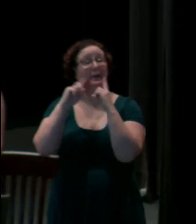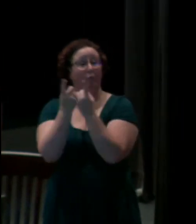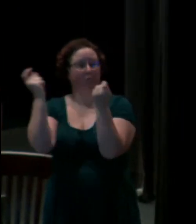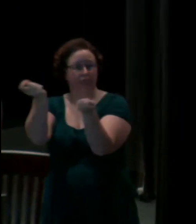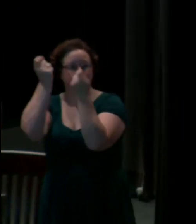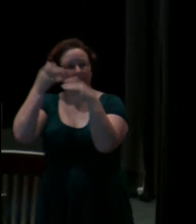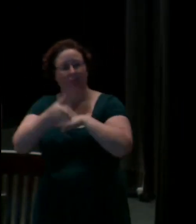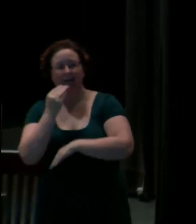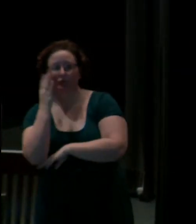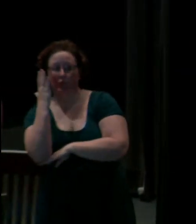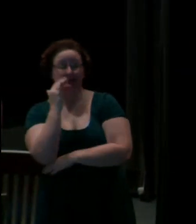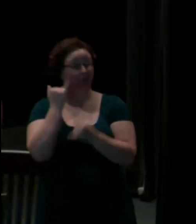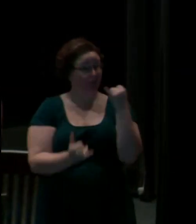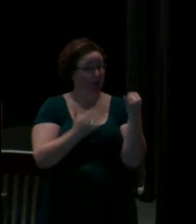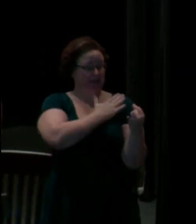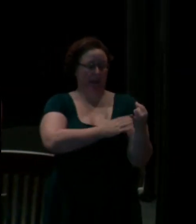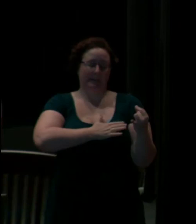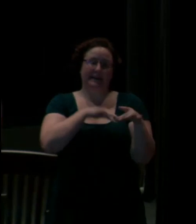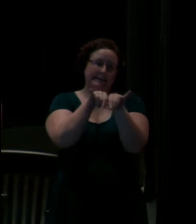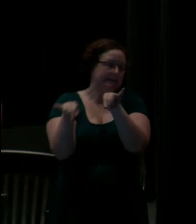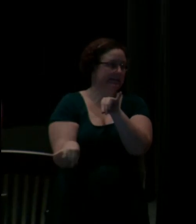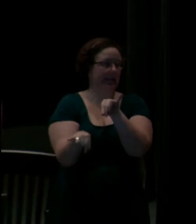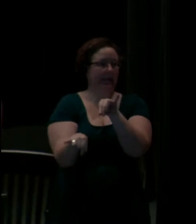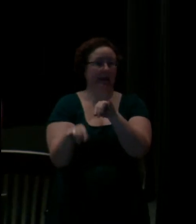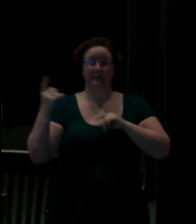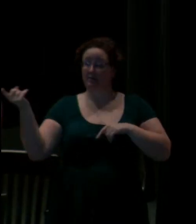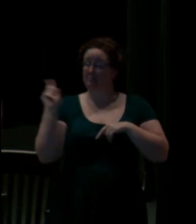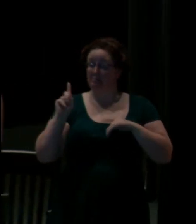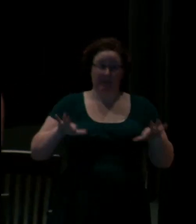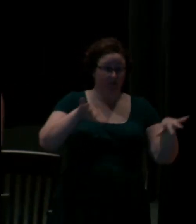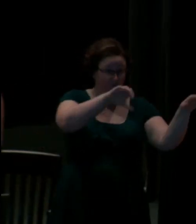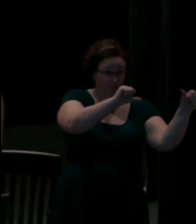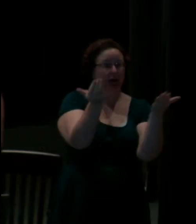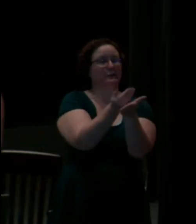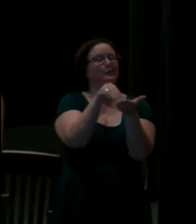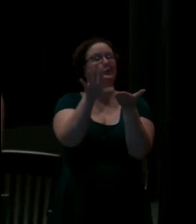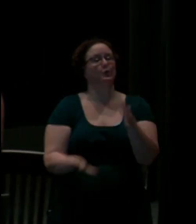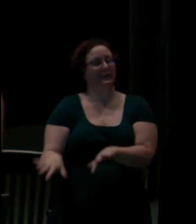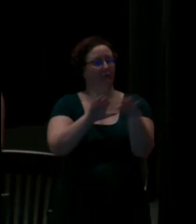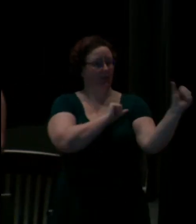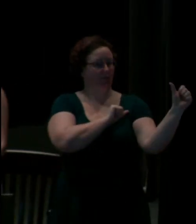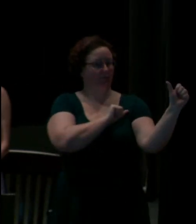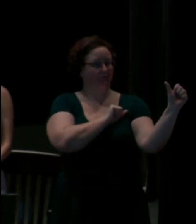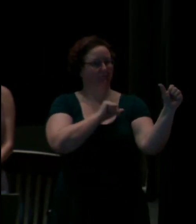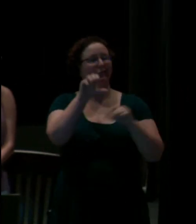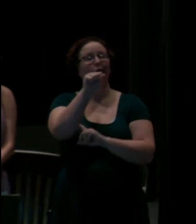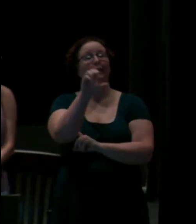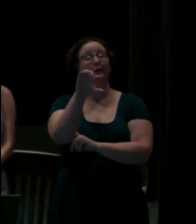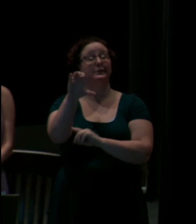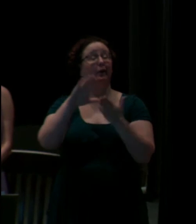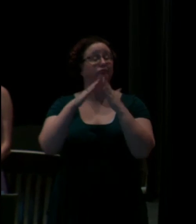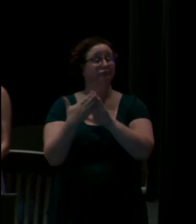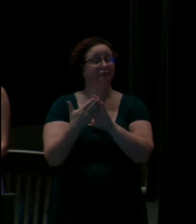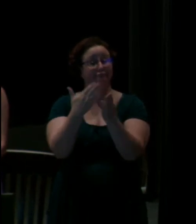Lastly, please remain seated until all members of the platform party and the new students have recessed. On behalf of the Agnes Scott community,